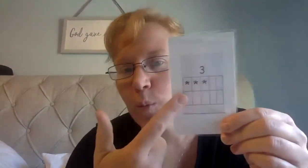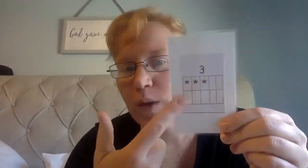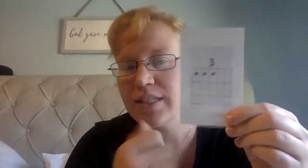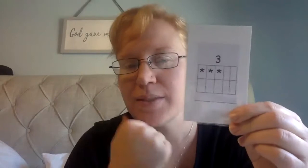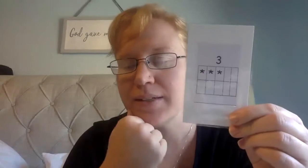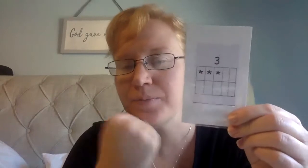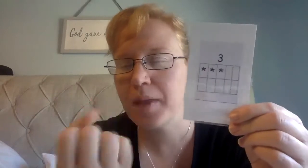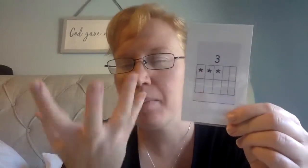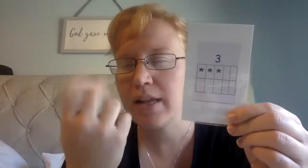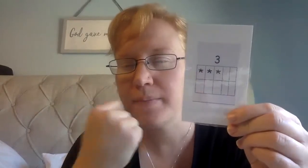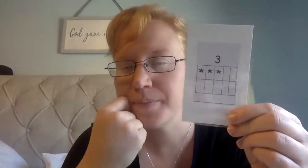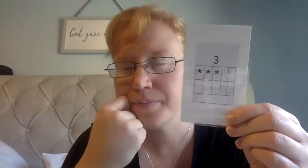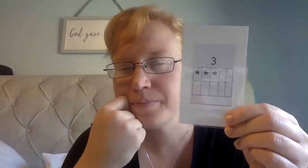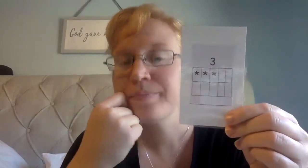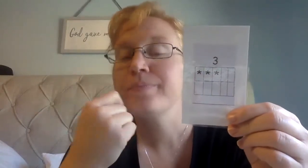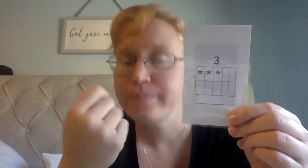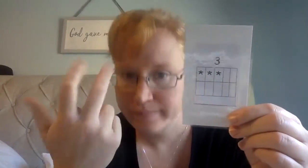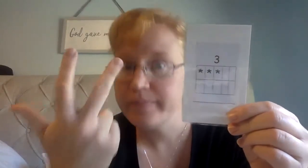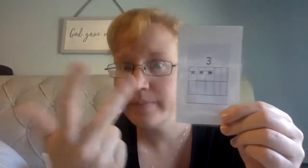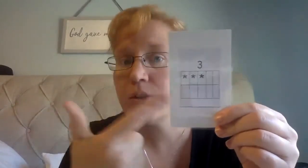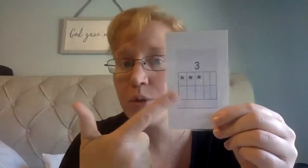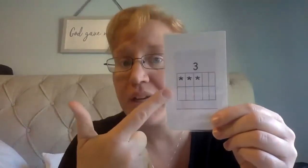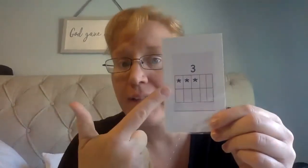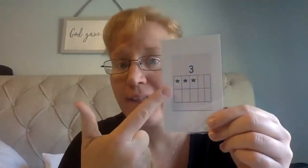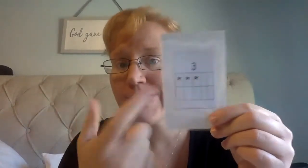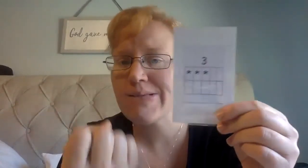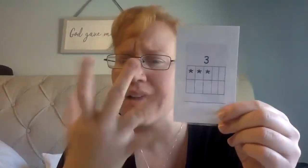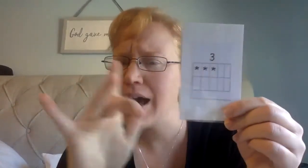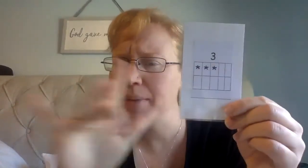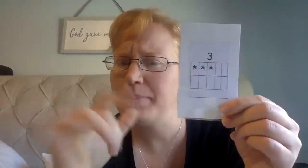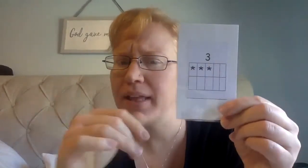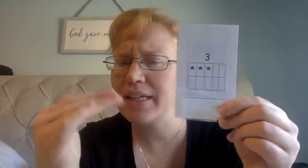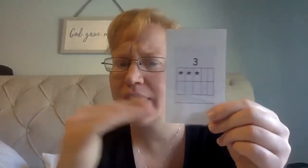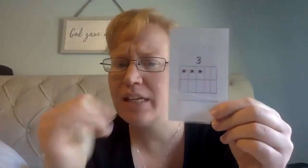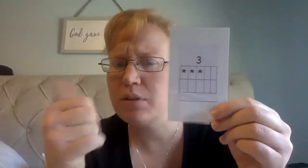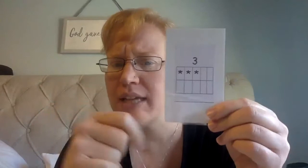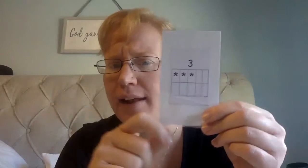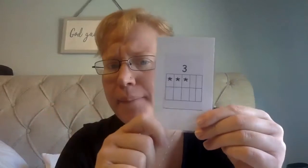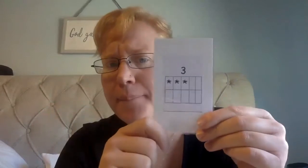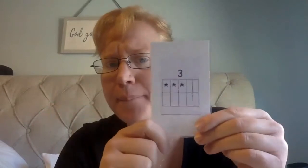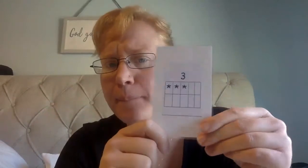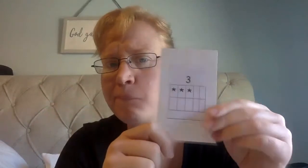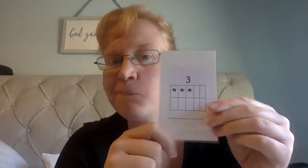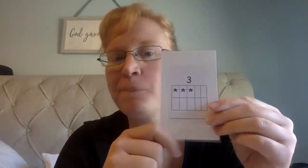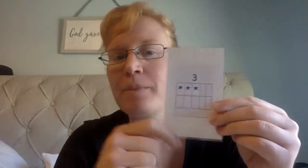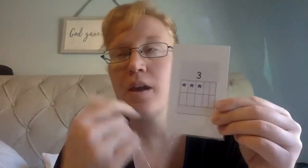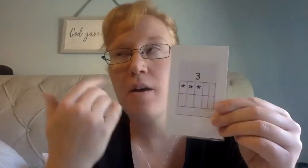What's this one? How many? It's 3. How many blank to equal 10? So